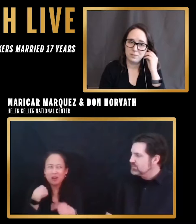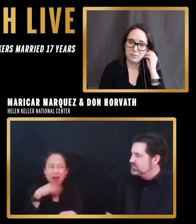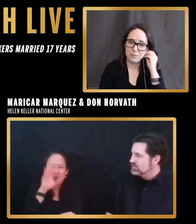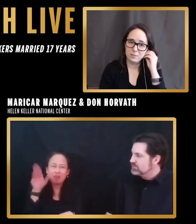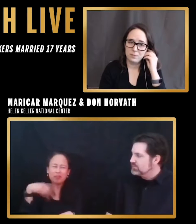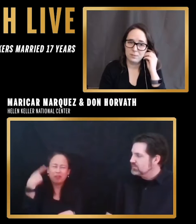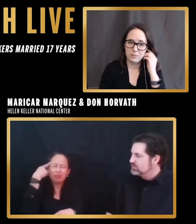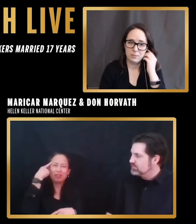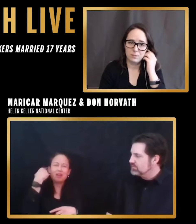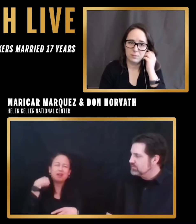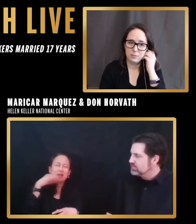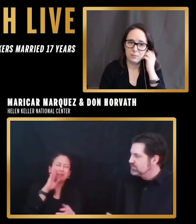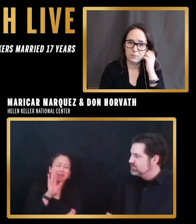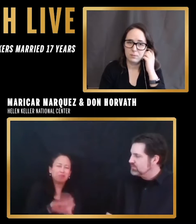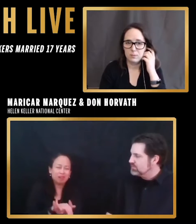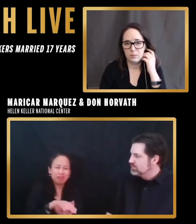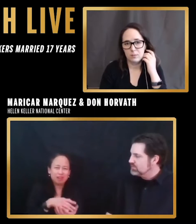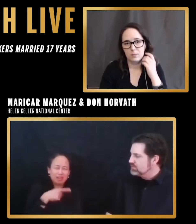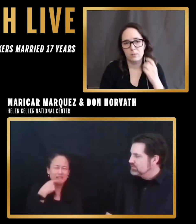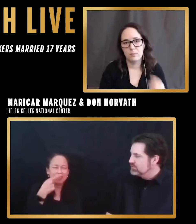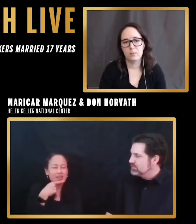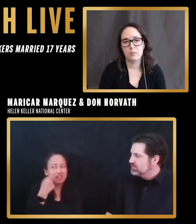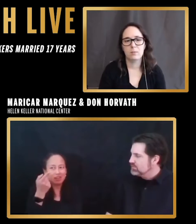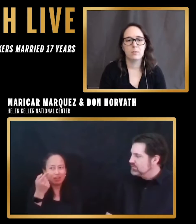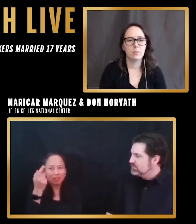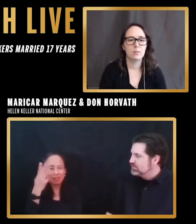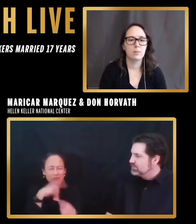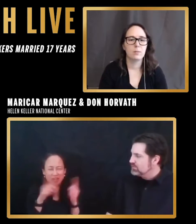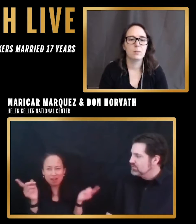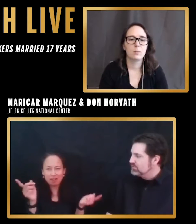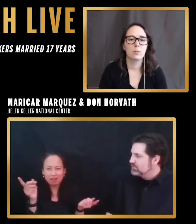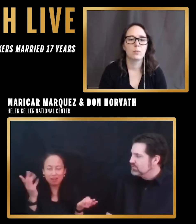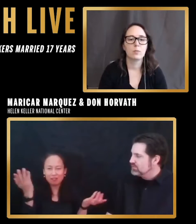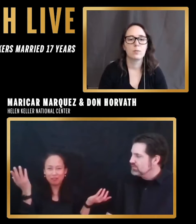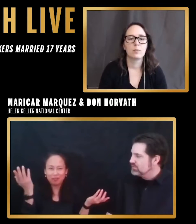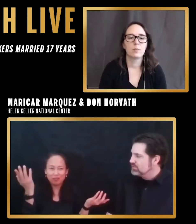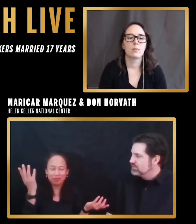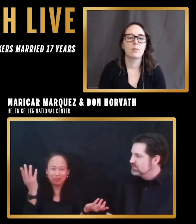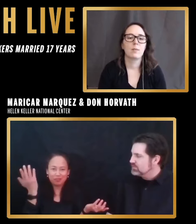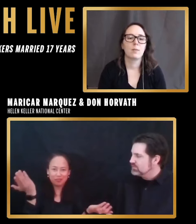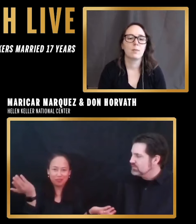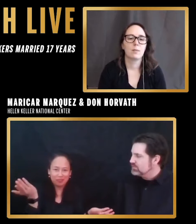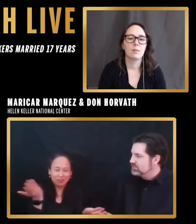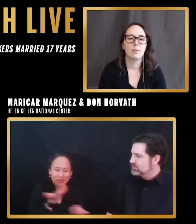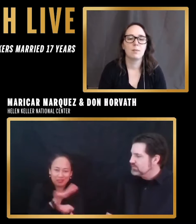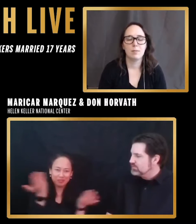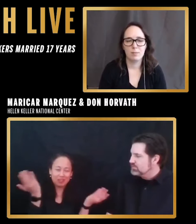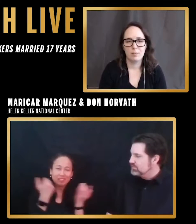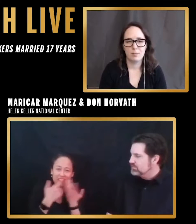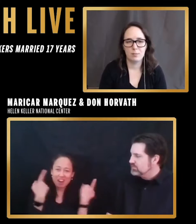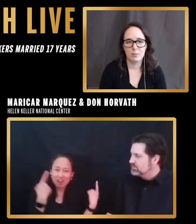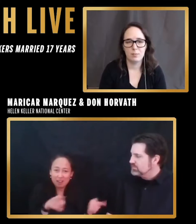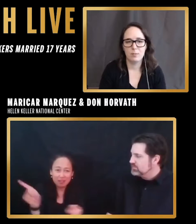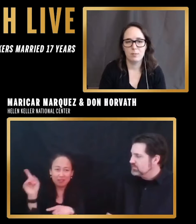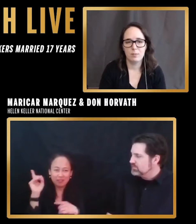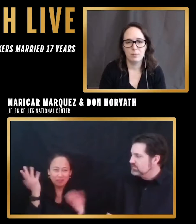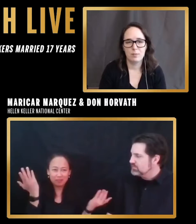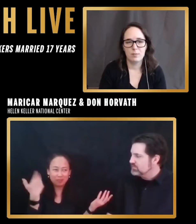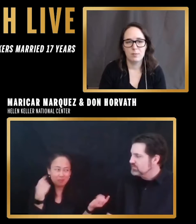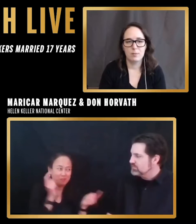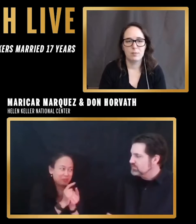hearing individuals, but I never believed or thought that I would marry somebody who is